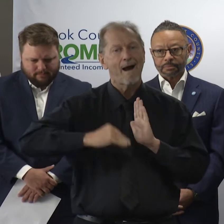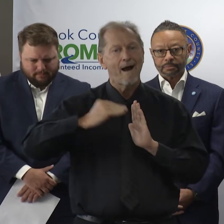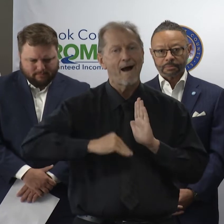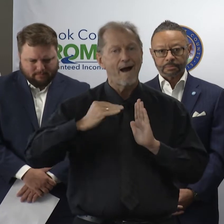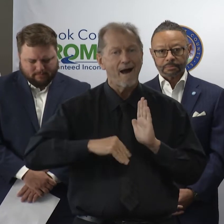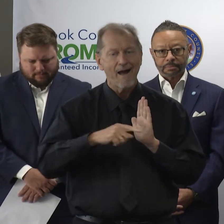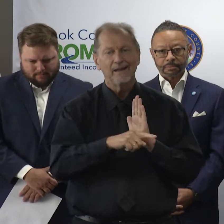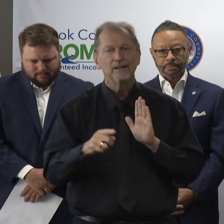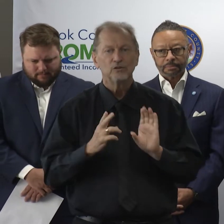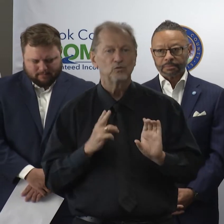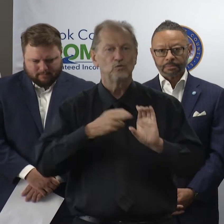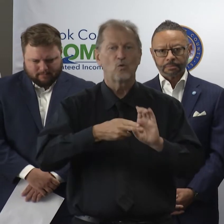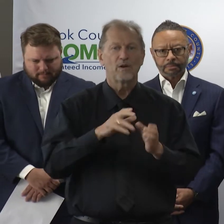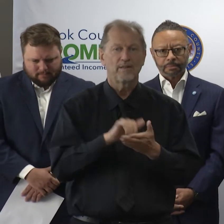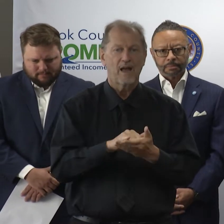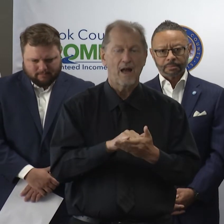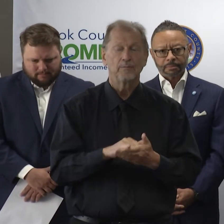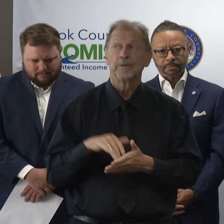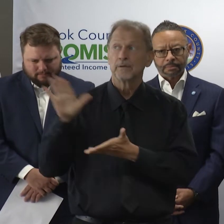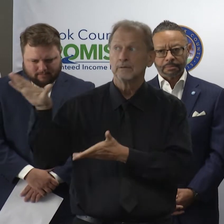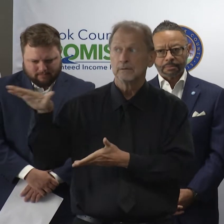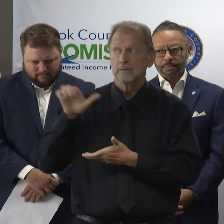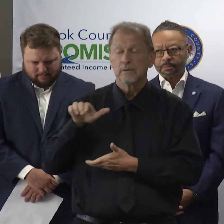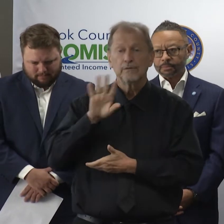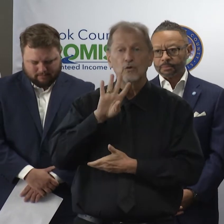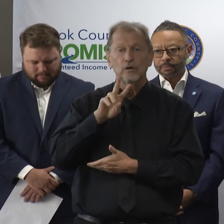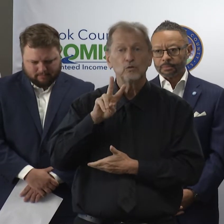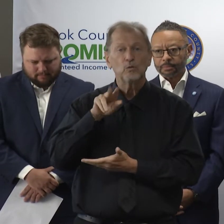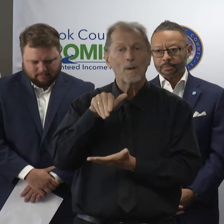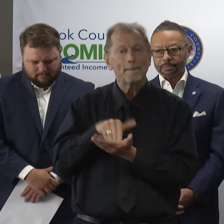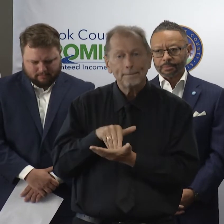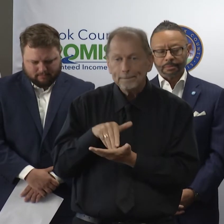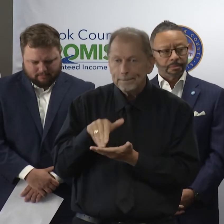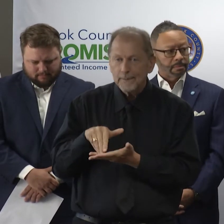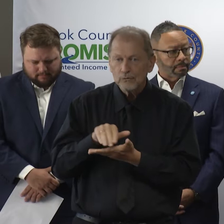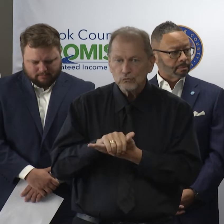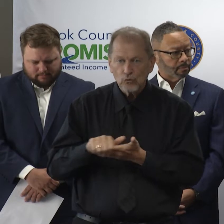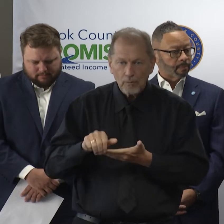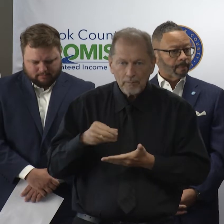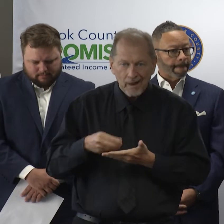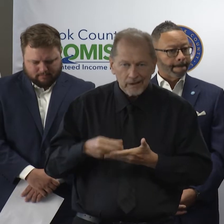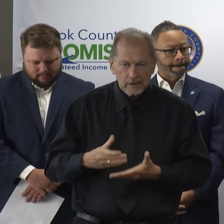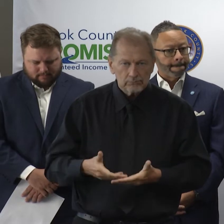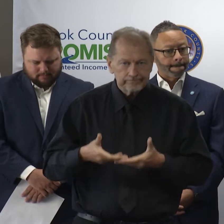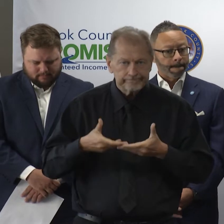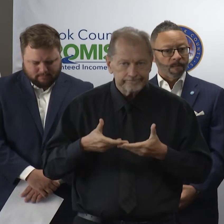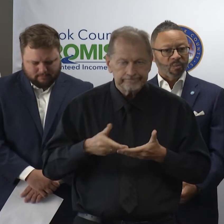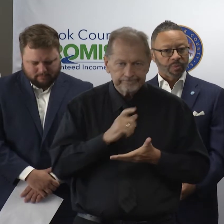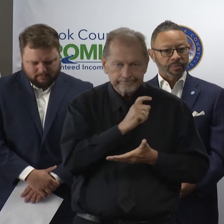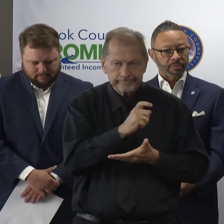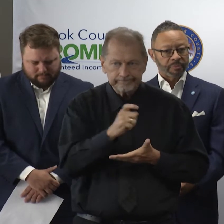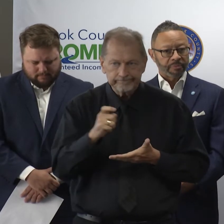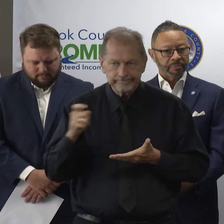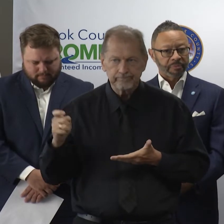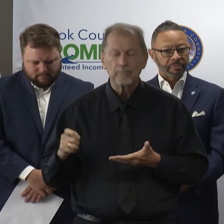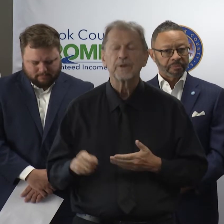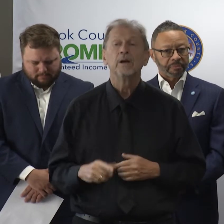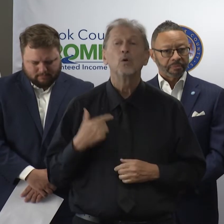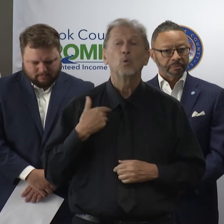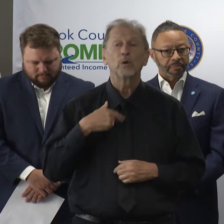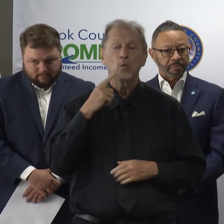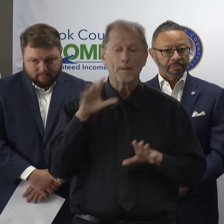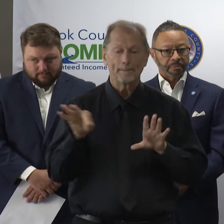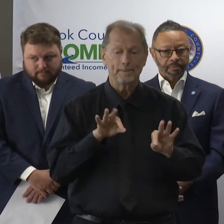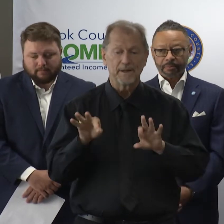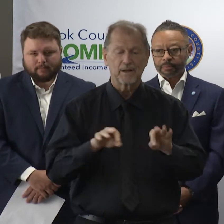to participate in this $42 million pilot and be considered to become one of the